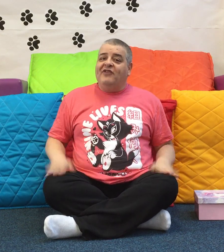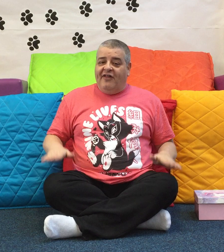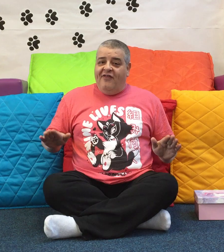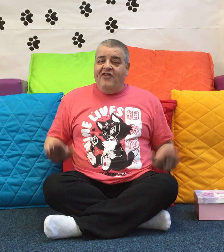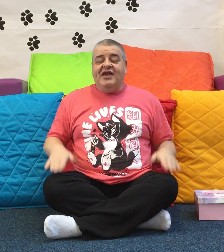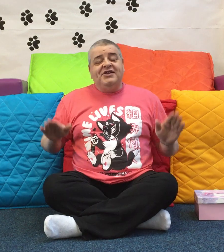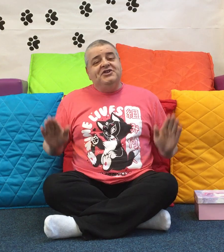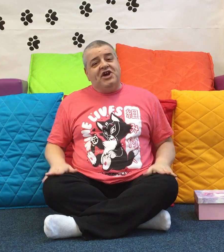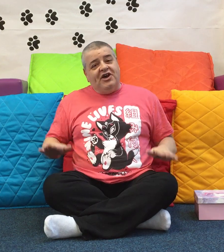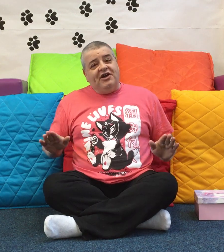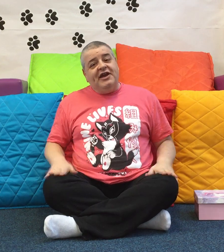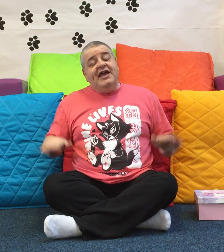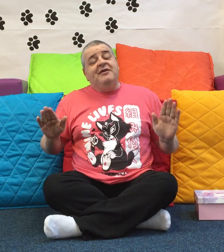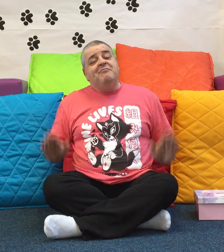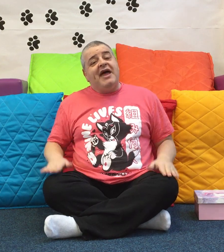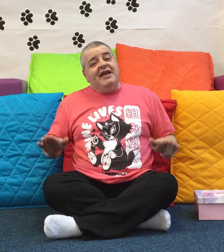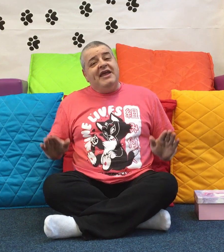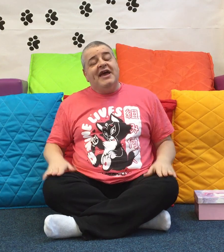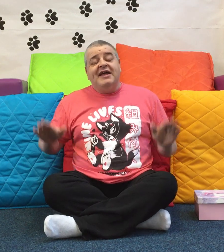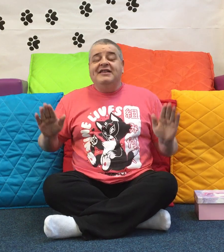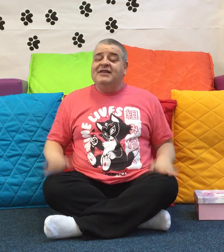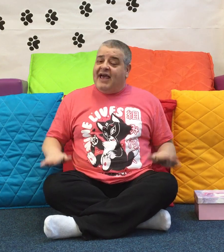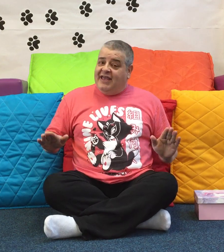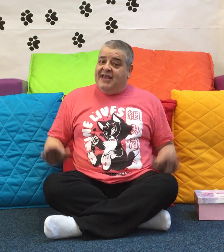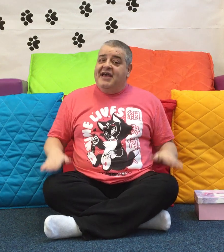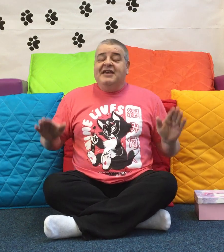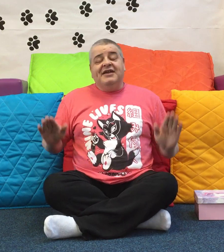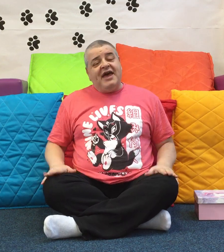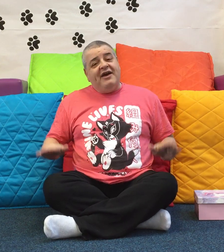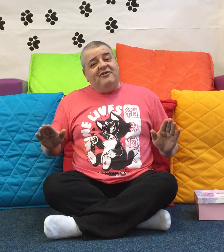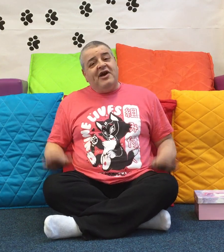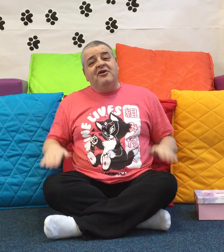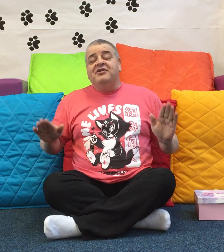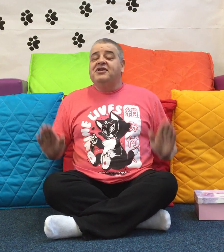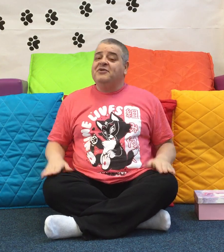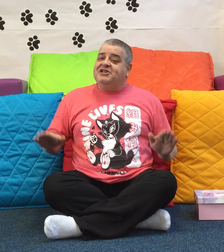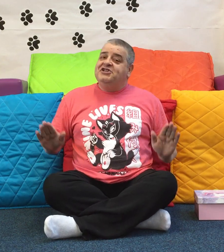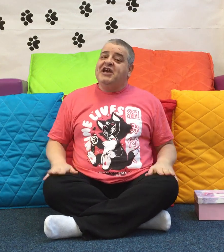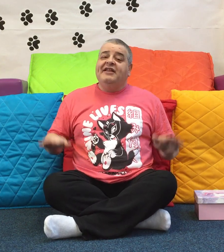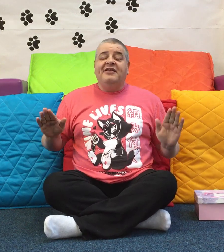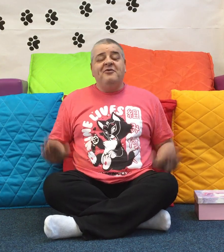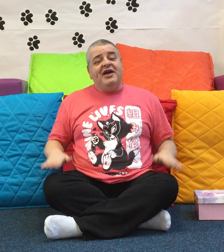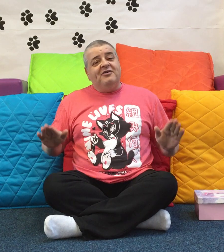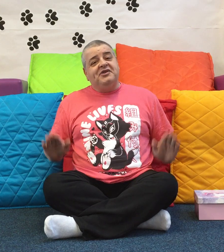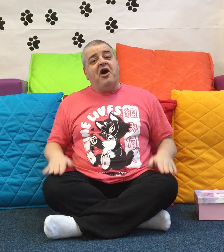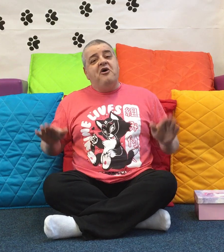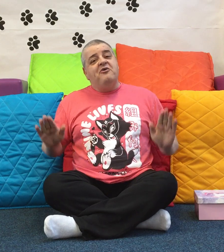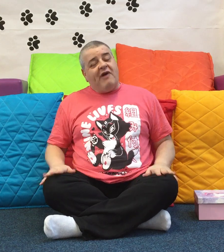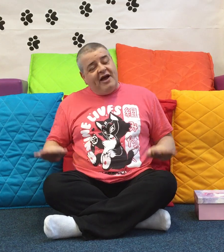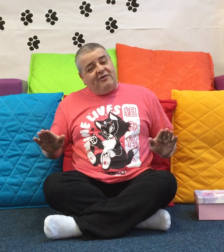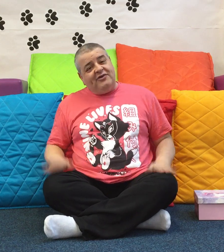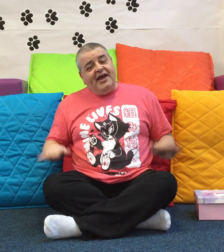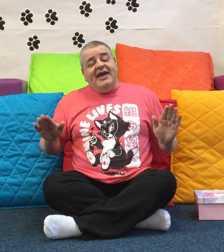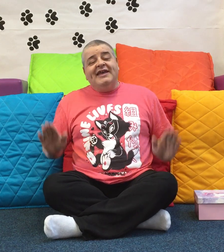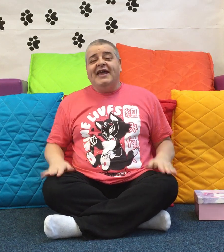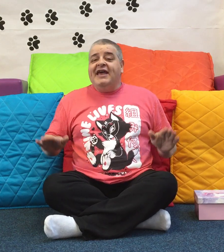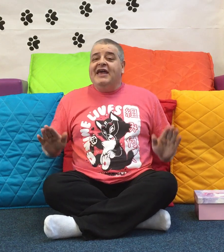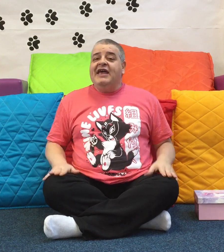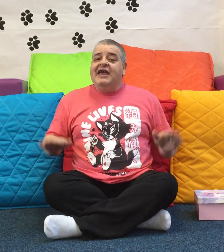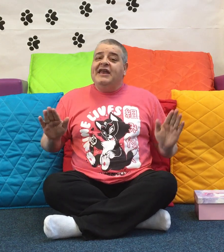done this journey many a day. Your tail goes swish and the wheels go round,